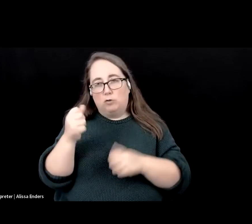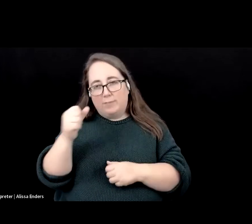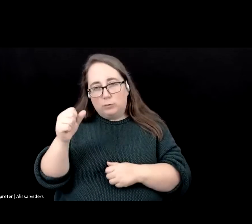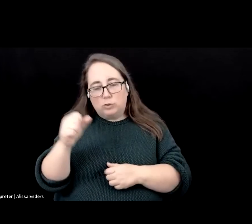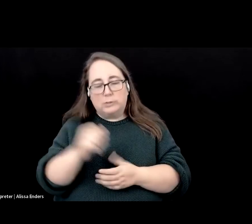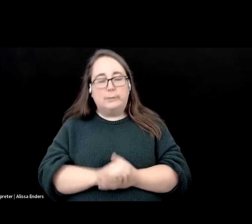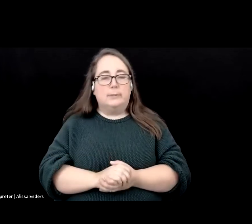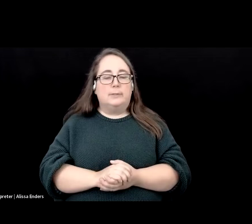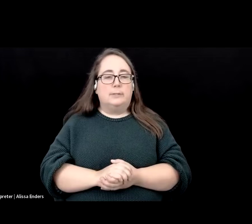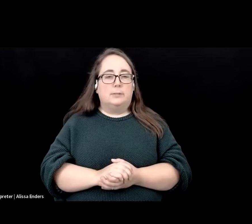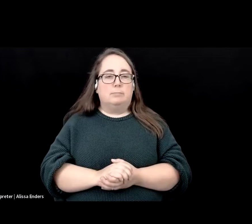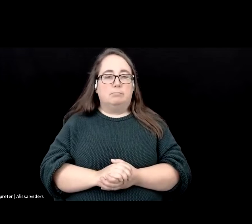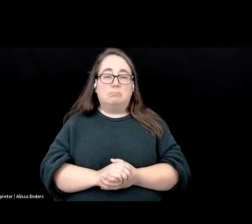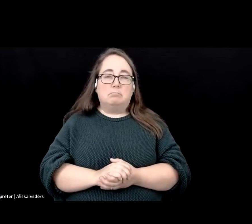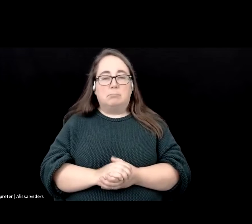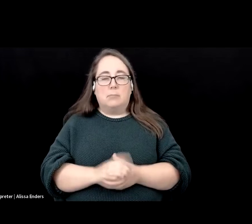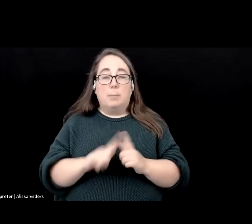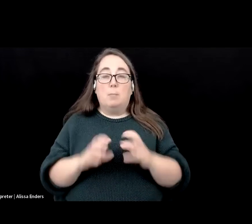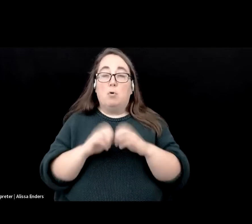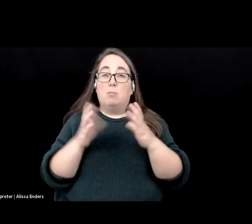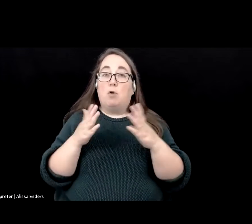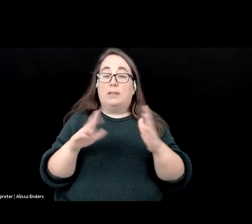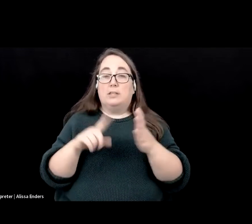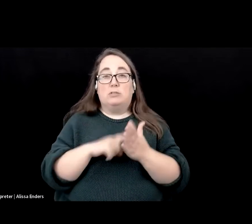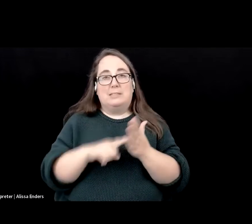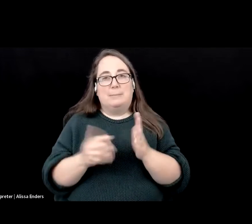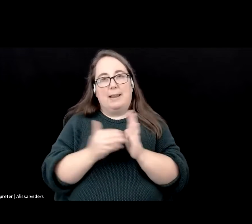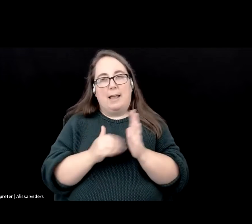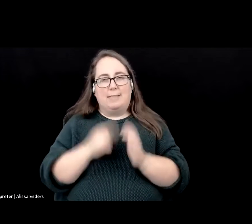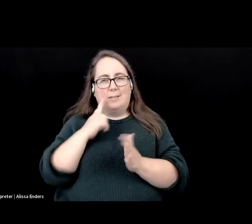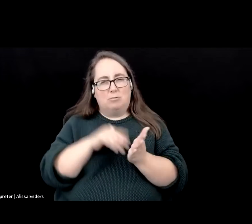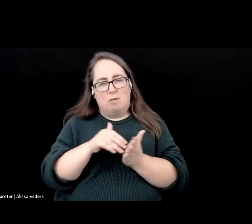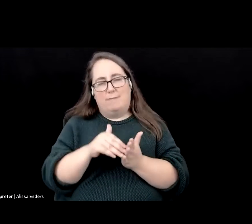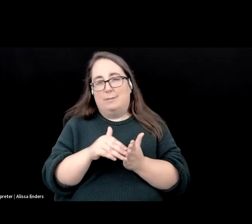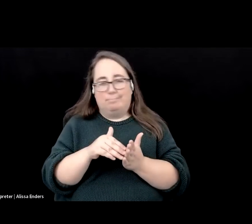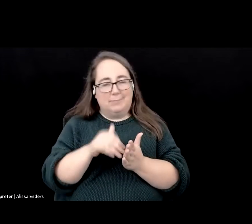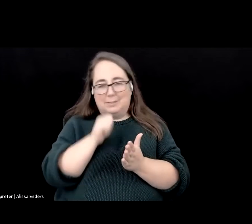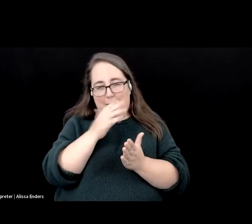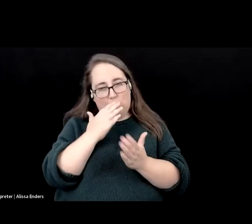example. But more broadly, this criticism, again, that I think is often in bad faith,